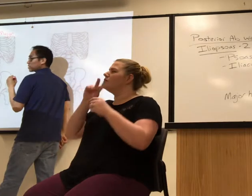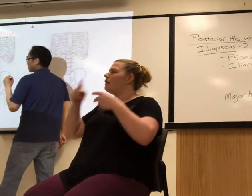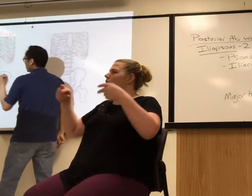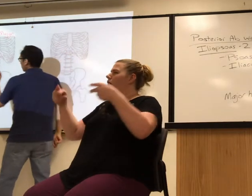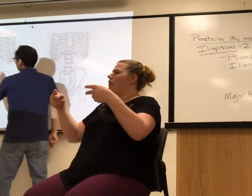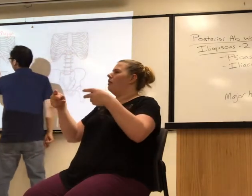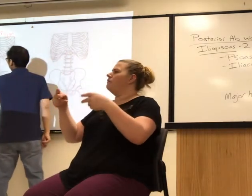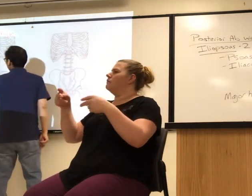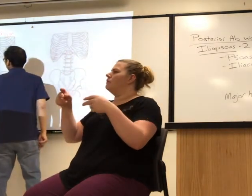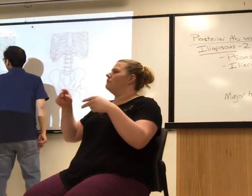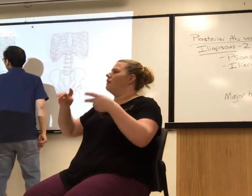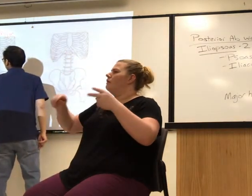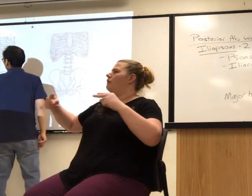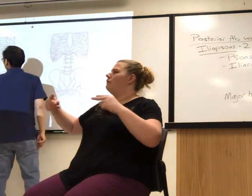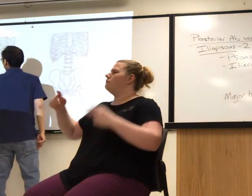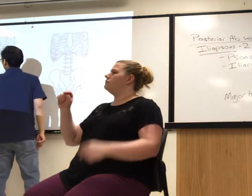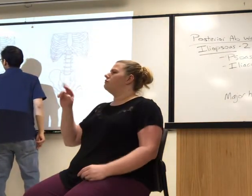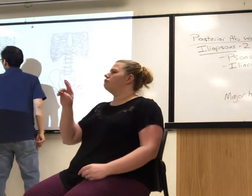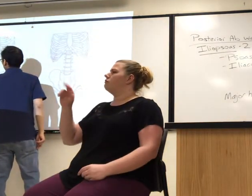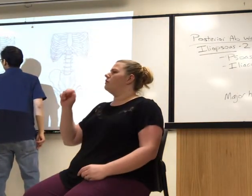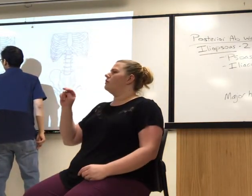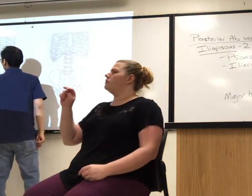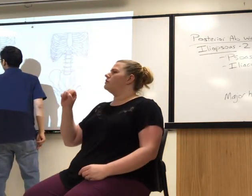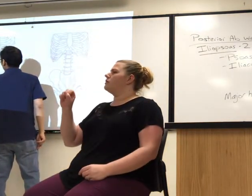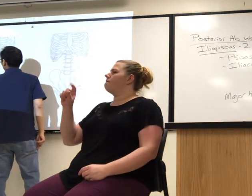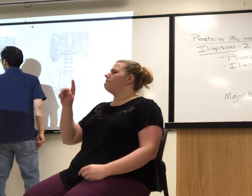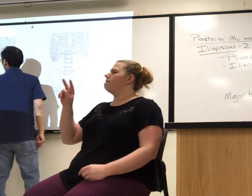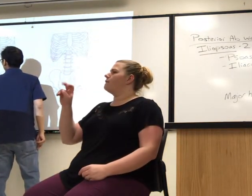transverse processes.